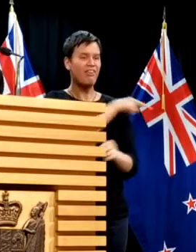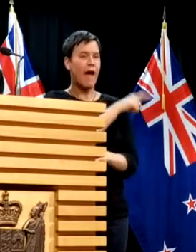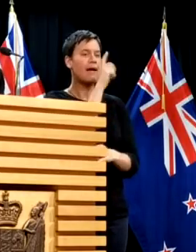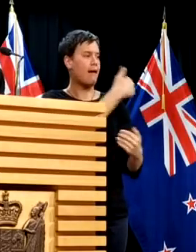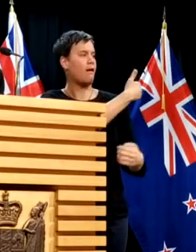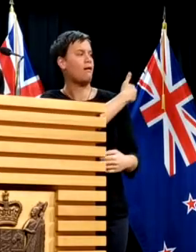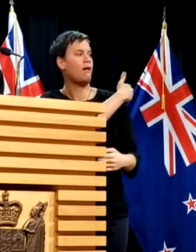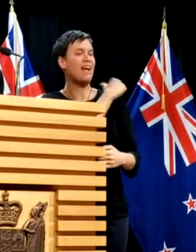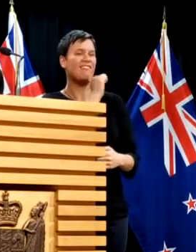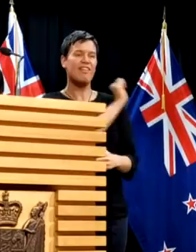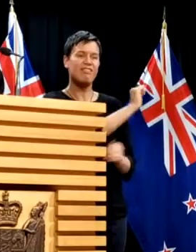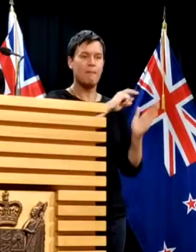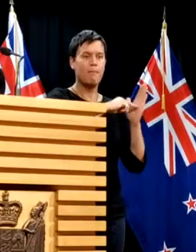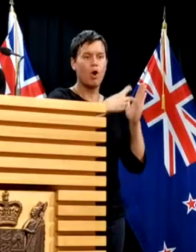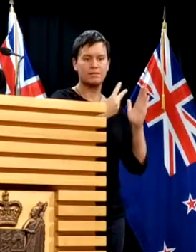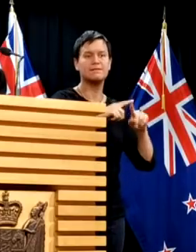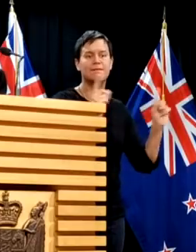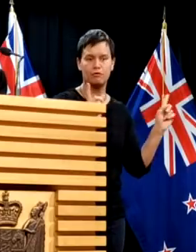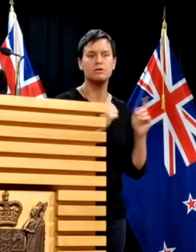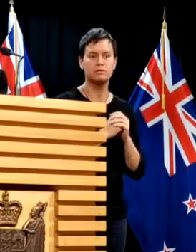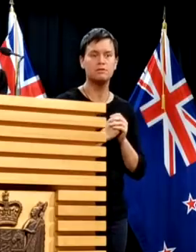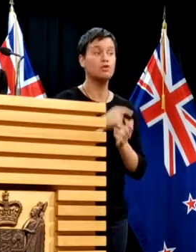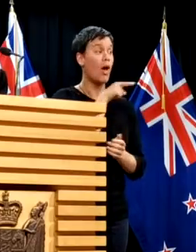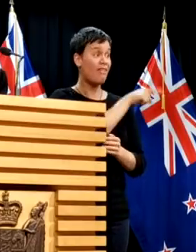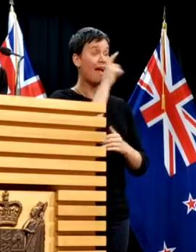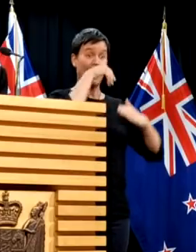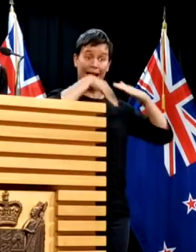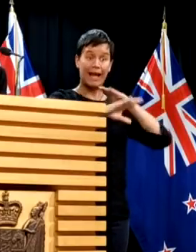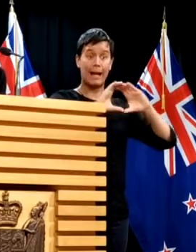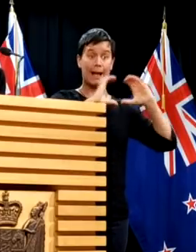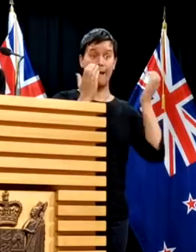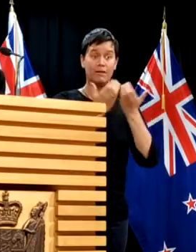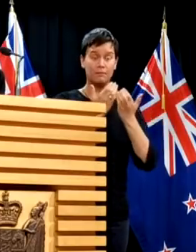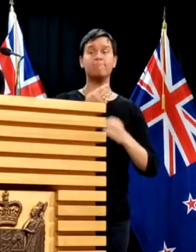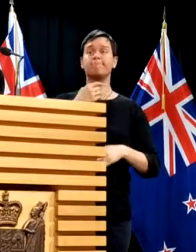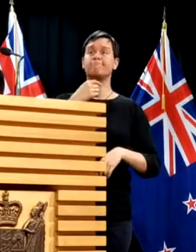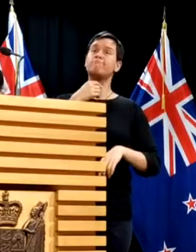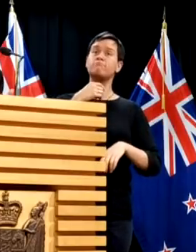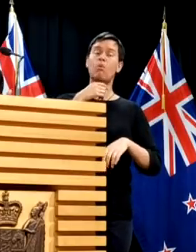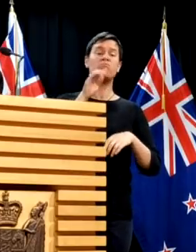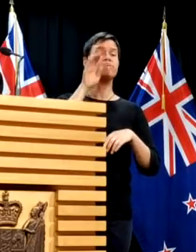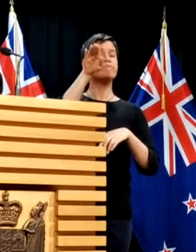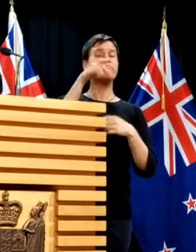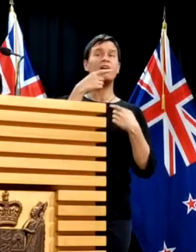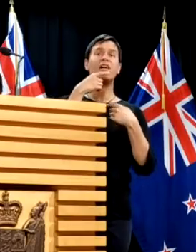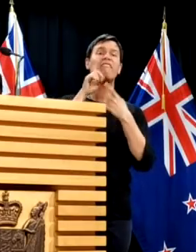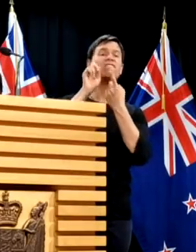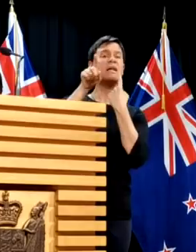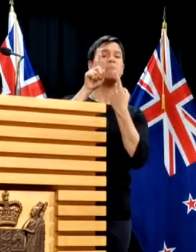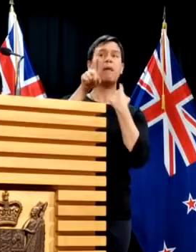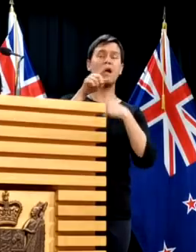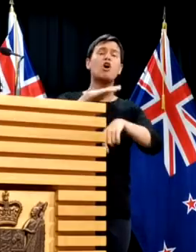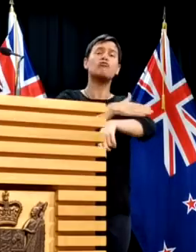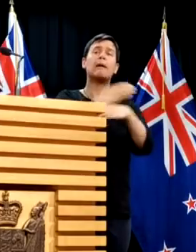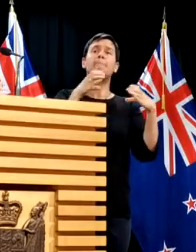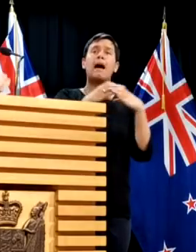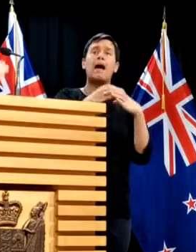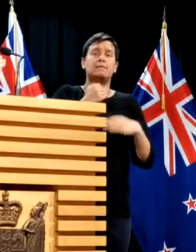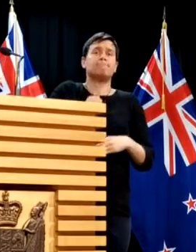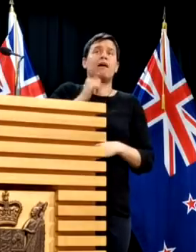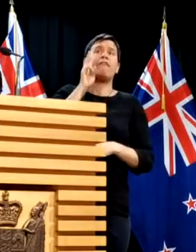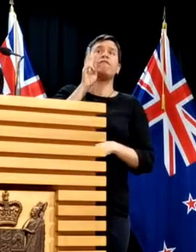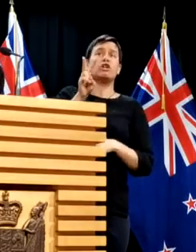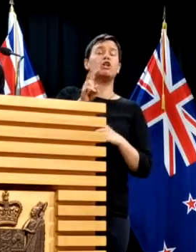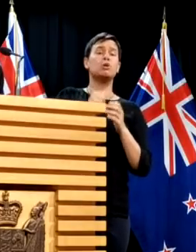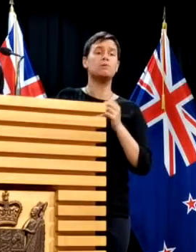that allows them to be a party to those cabinet decisions. But if there's an area where they would have liked to have done something